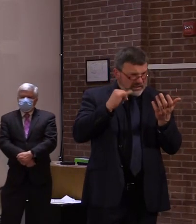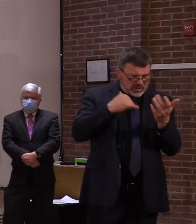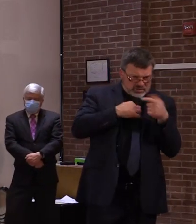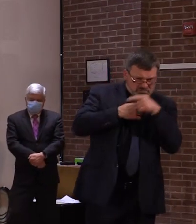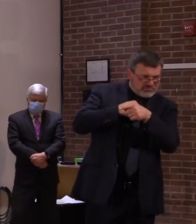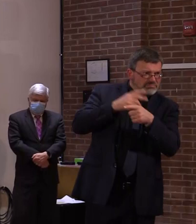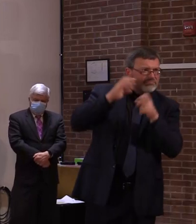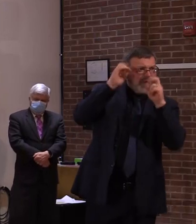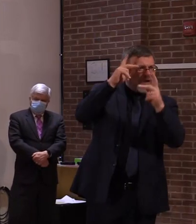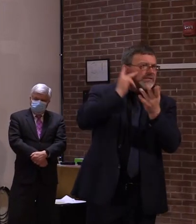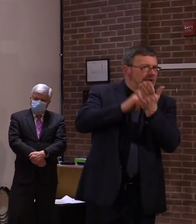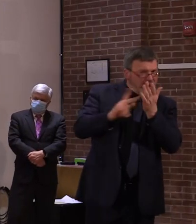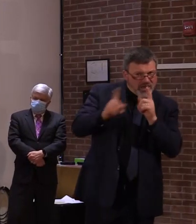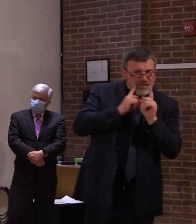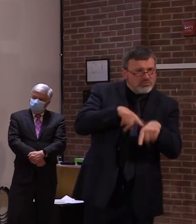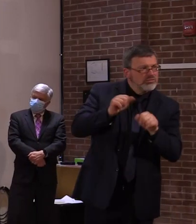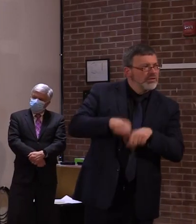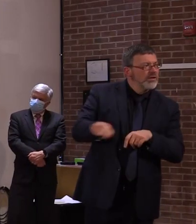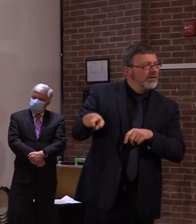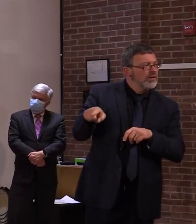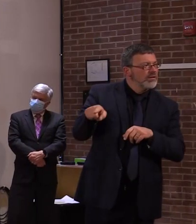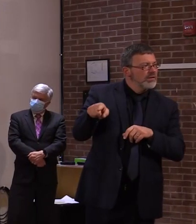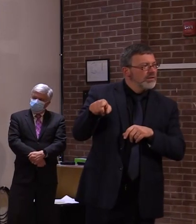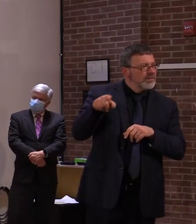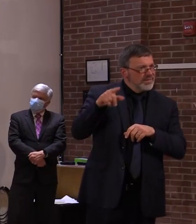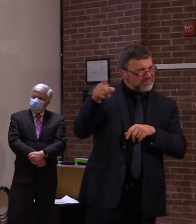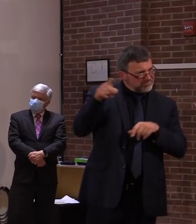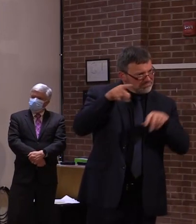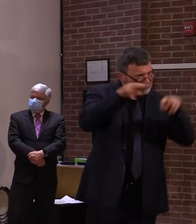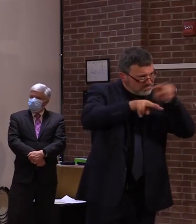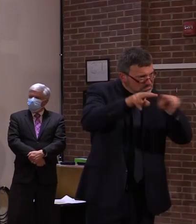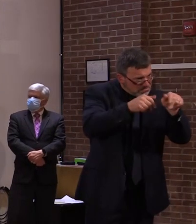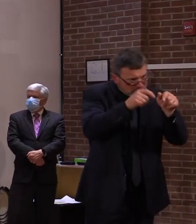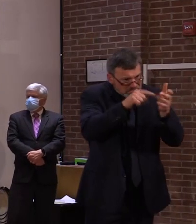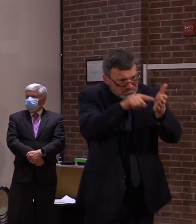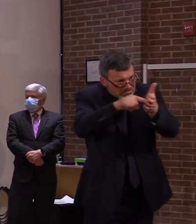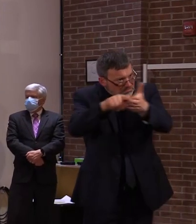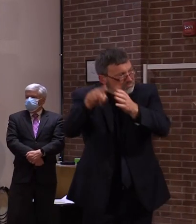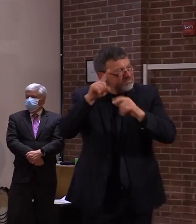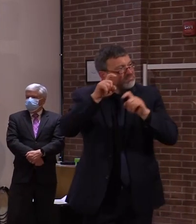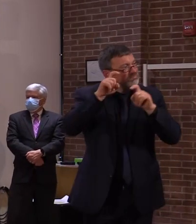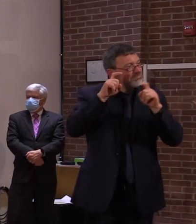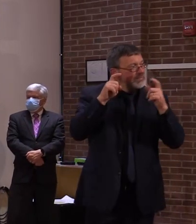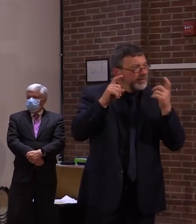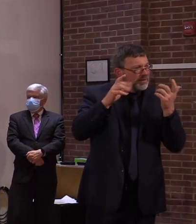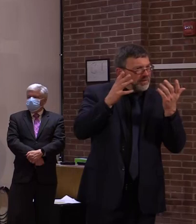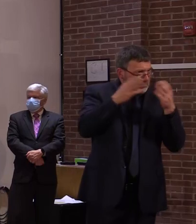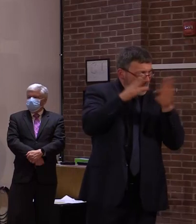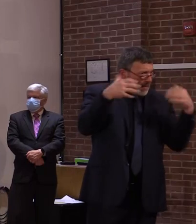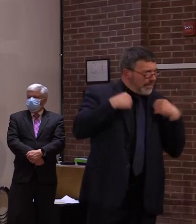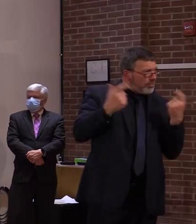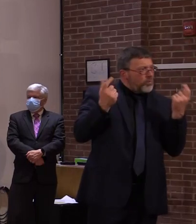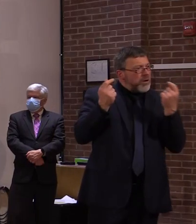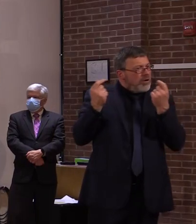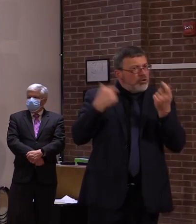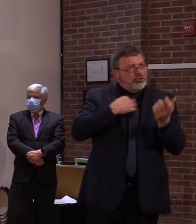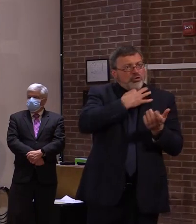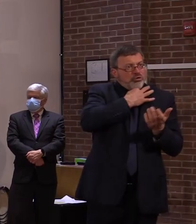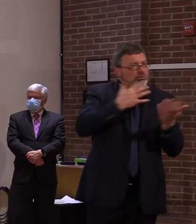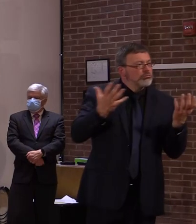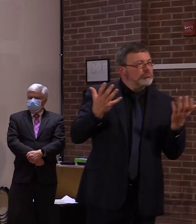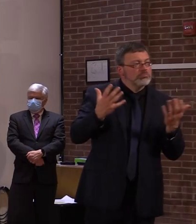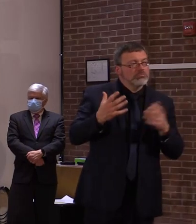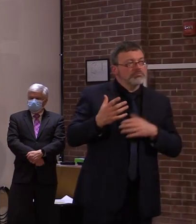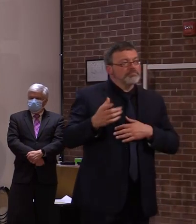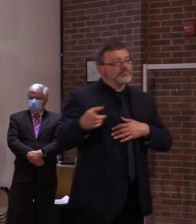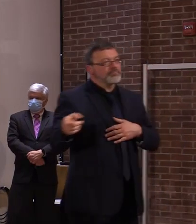schools surveillance tests have been conducted. Maybe the Department of Health might have that data. I don't know. I'm gonna let both. Yeah, hi, Aaron.